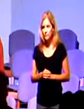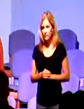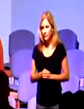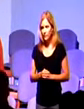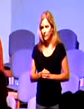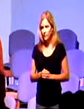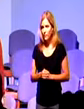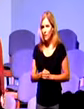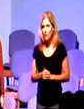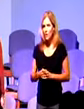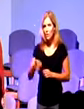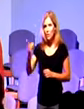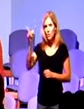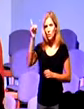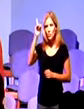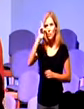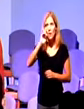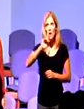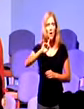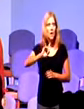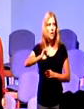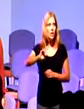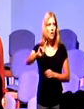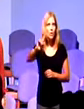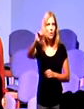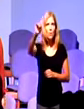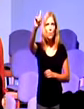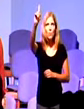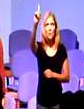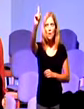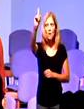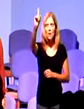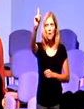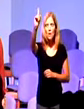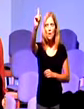one. You are the